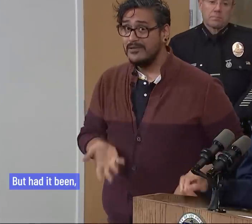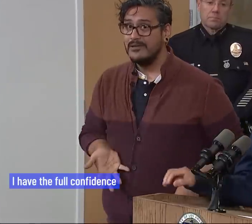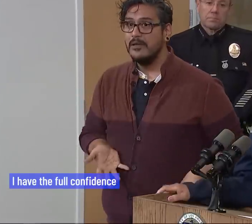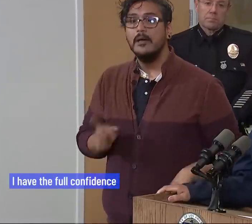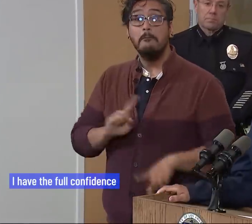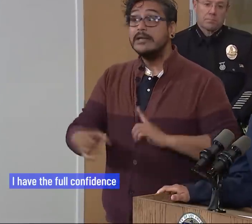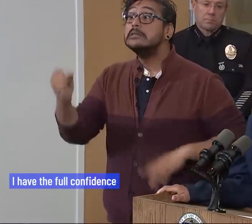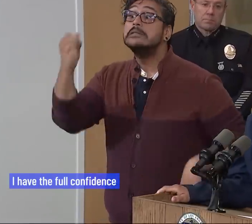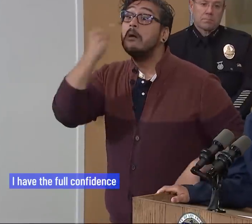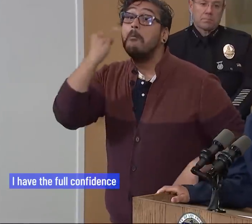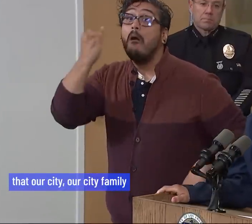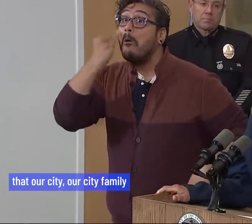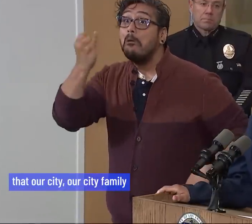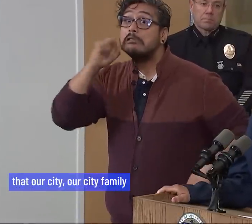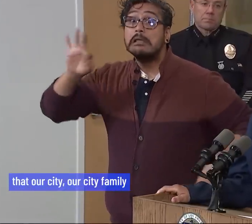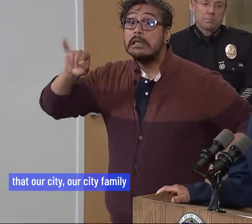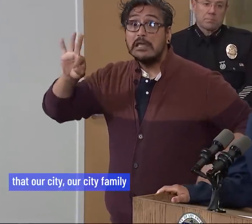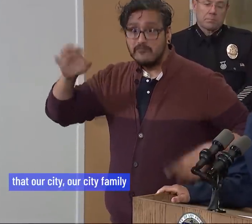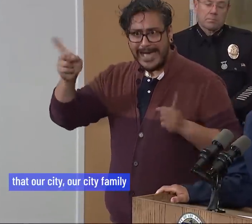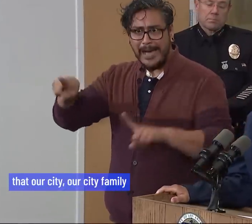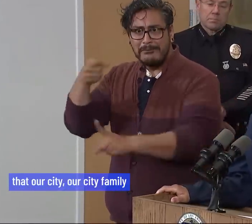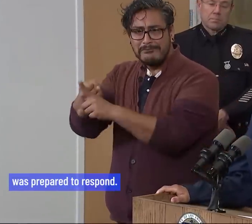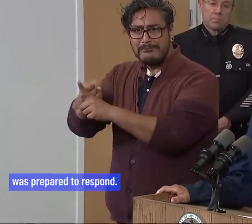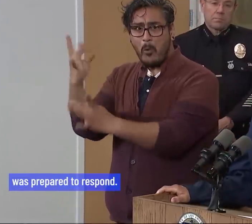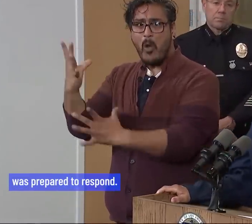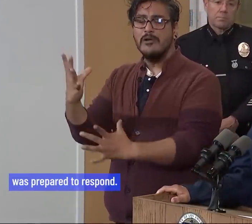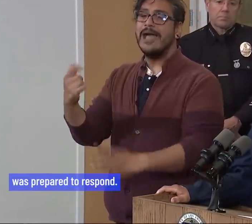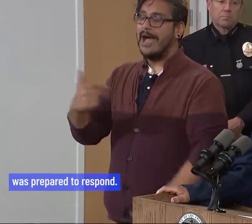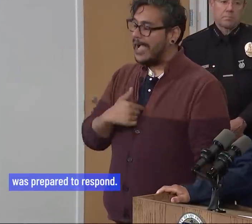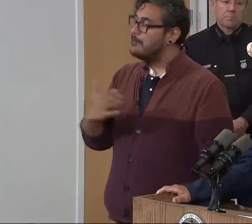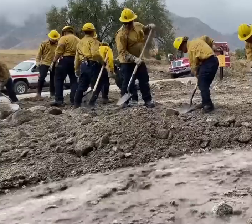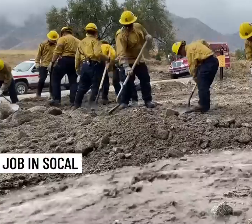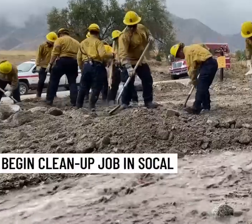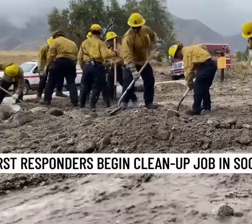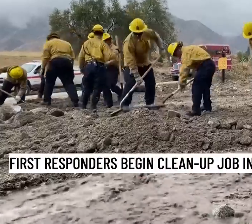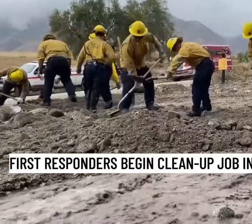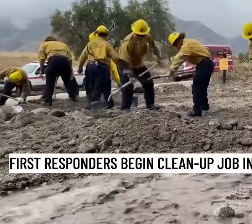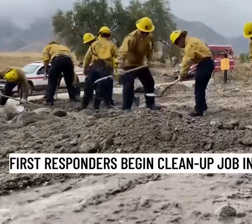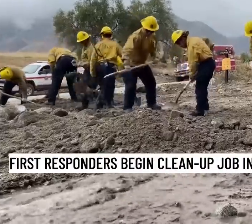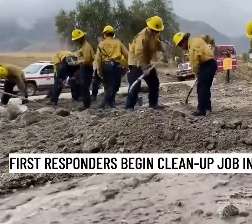been, I have the full confidence that our city family was prepared to respond.